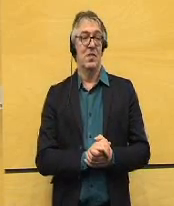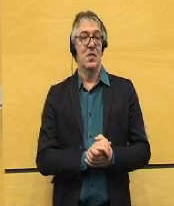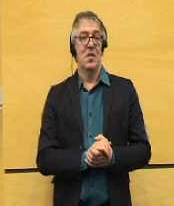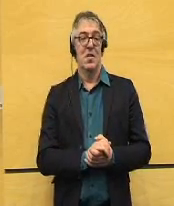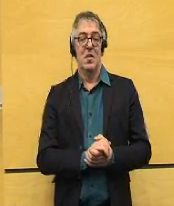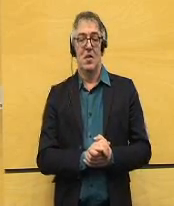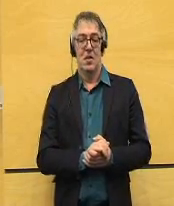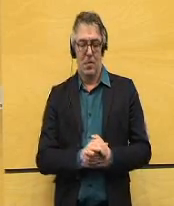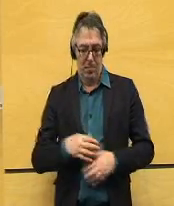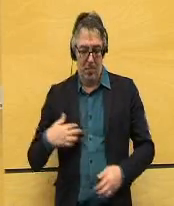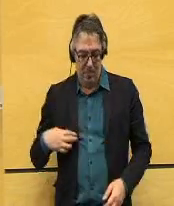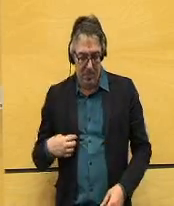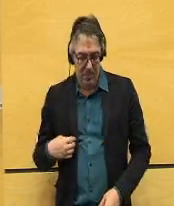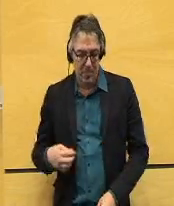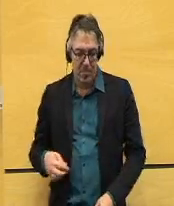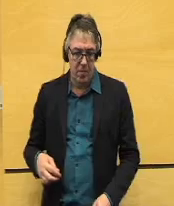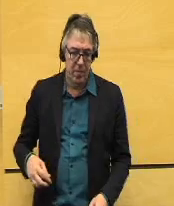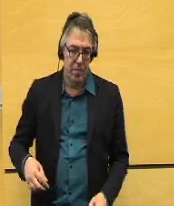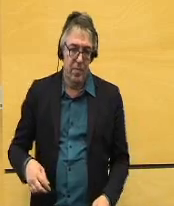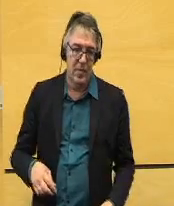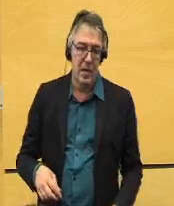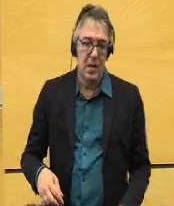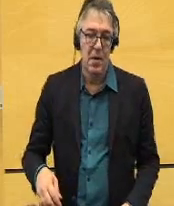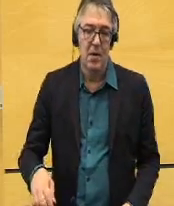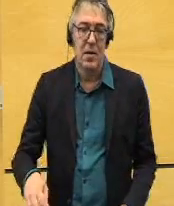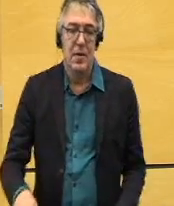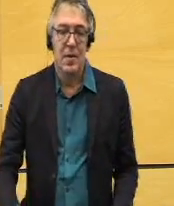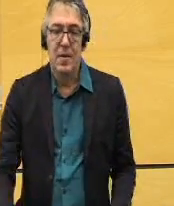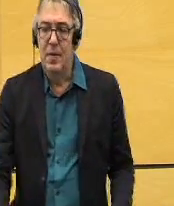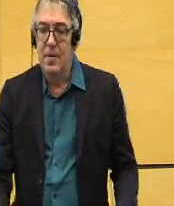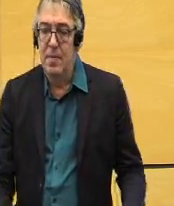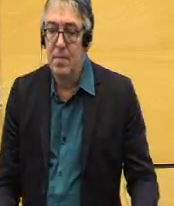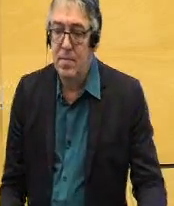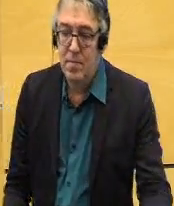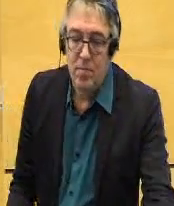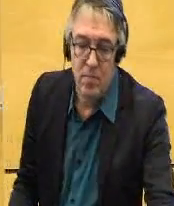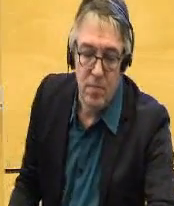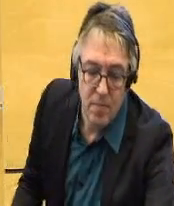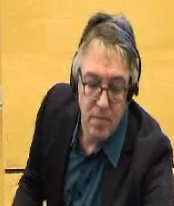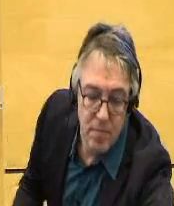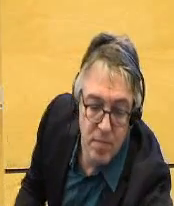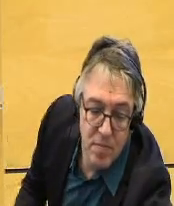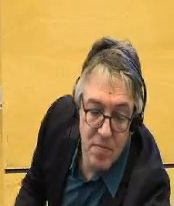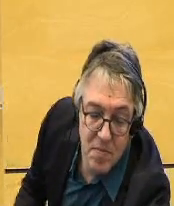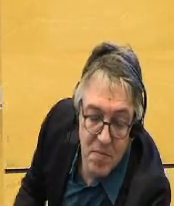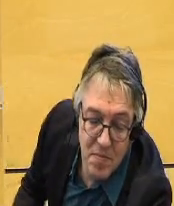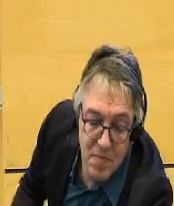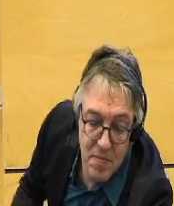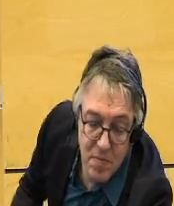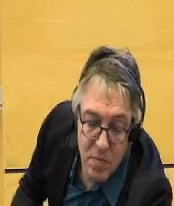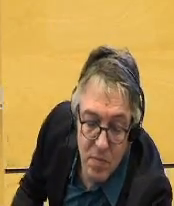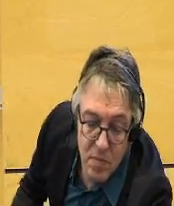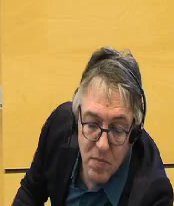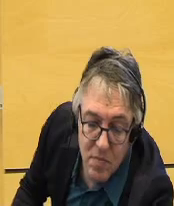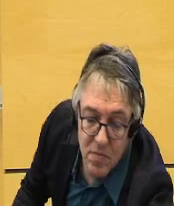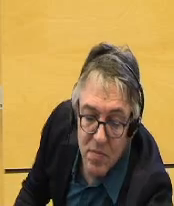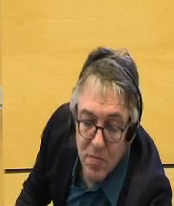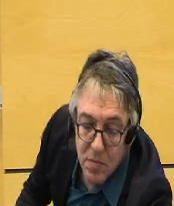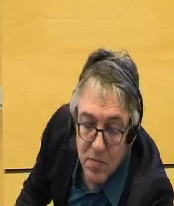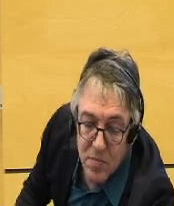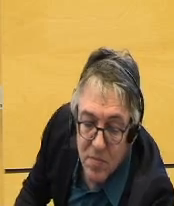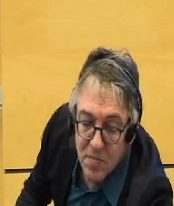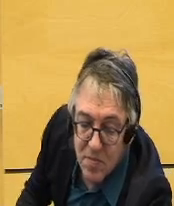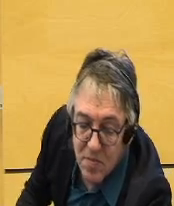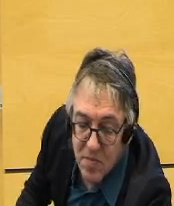with the policies, the implementation, and activities of women with disabilities, including the